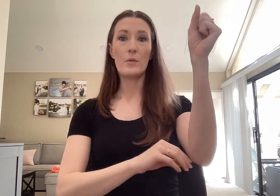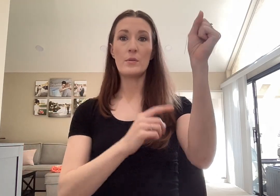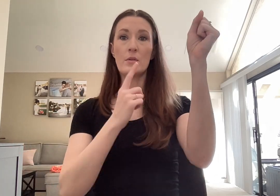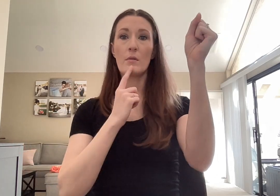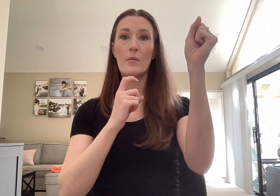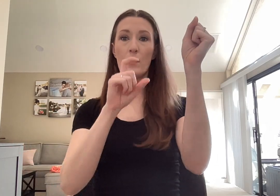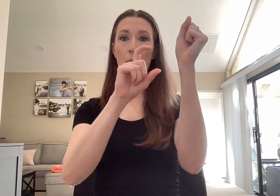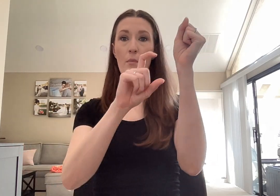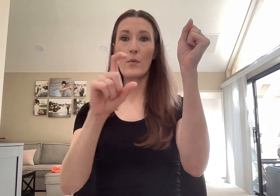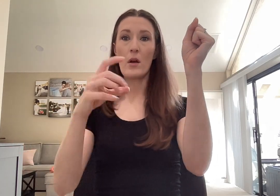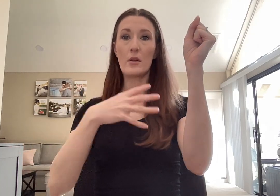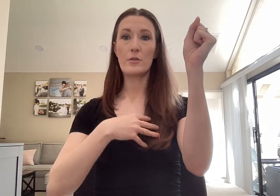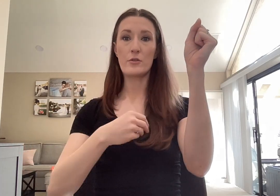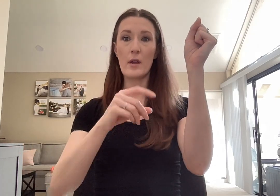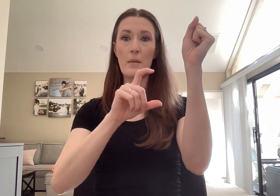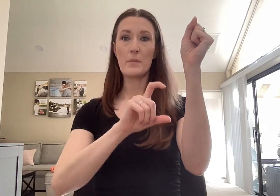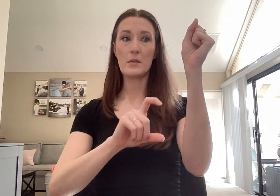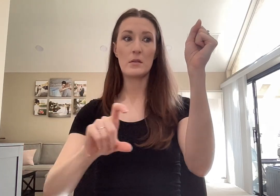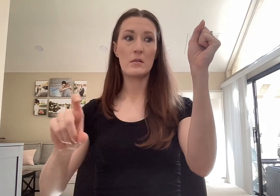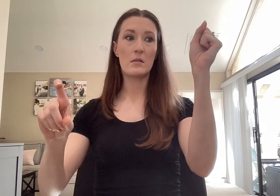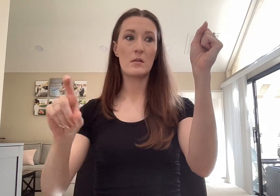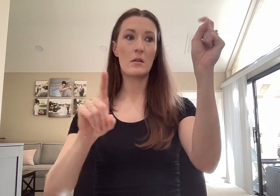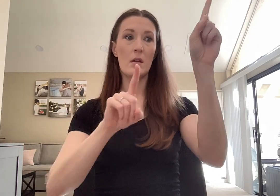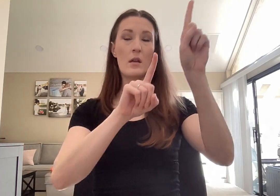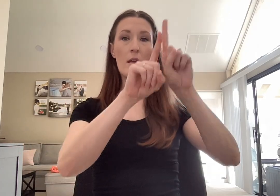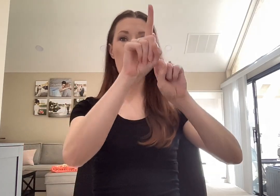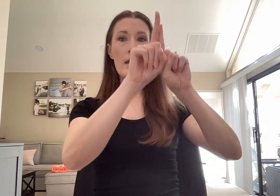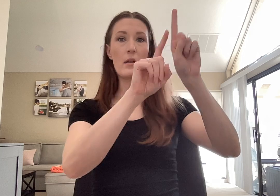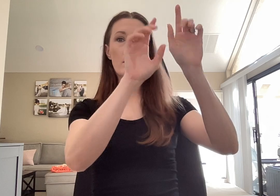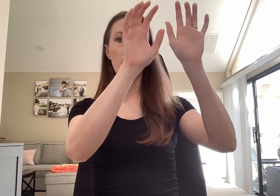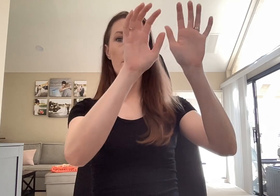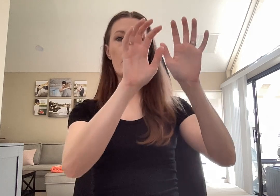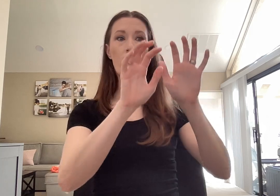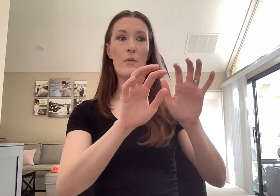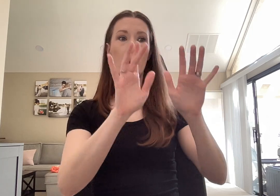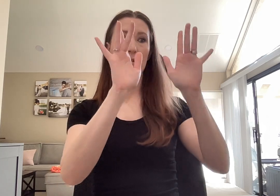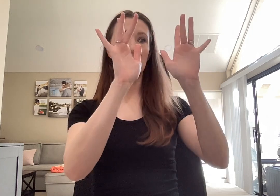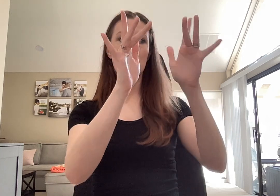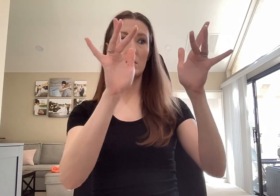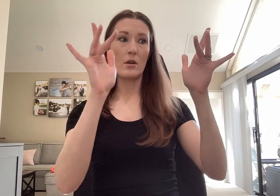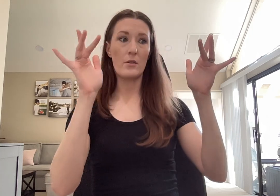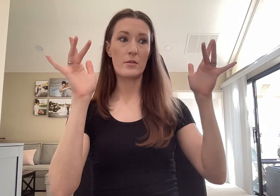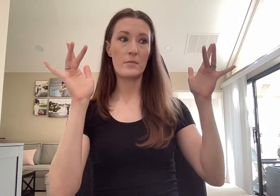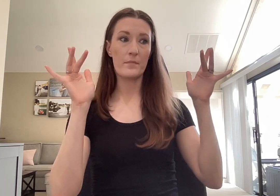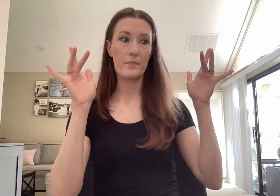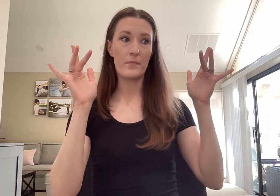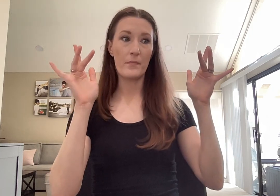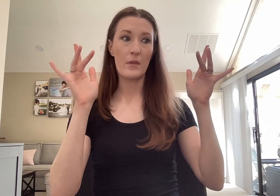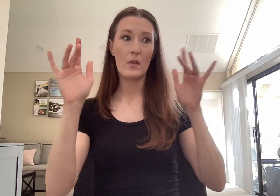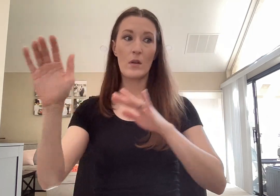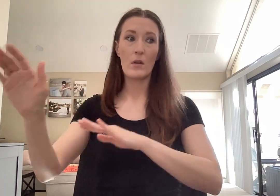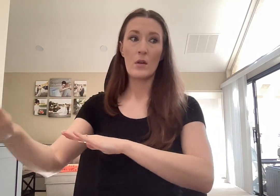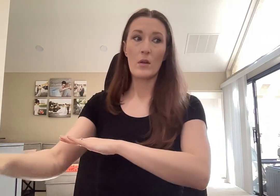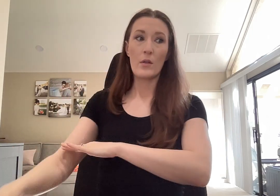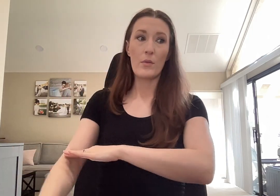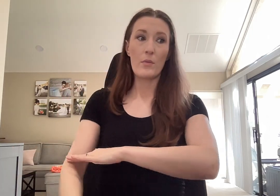whose broad stripes and bright stars, and